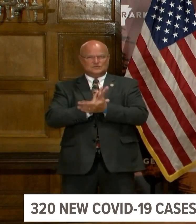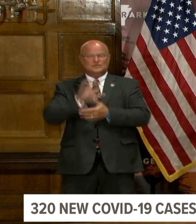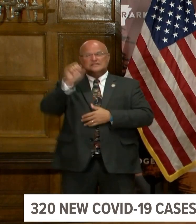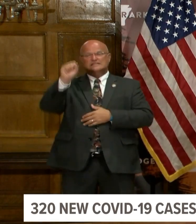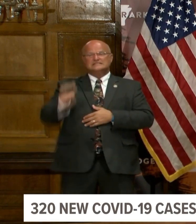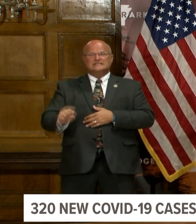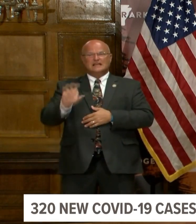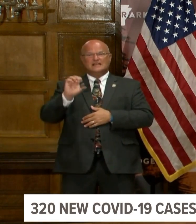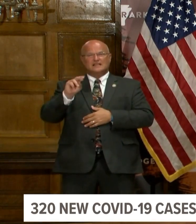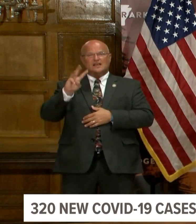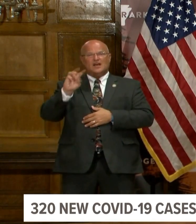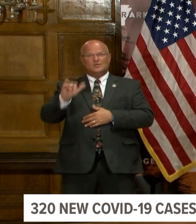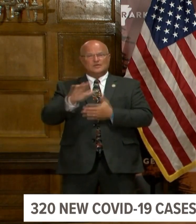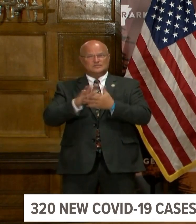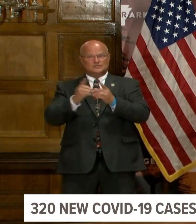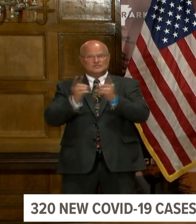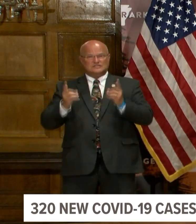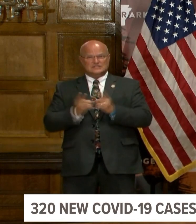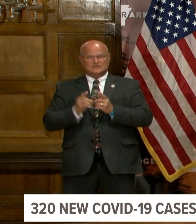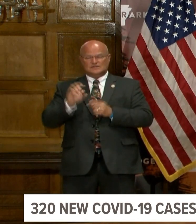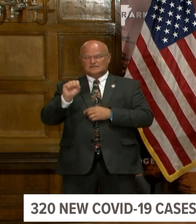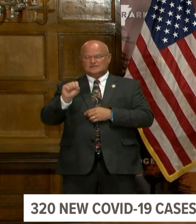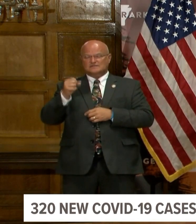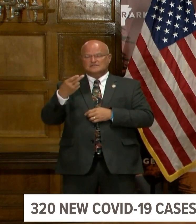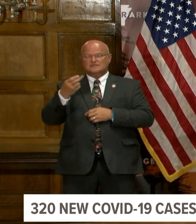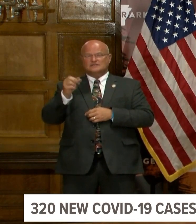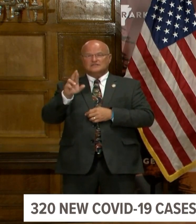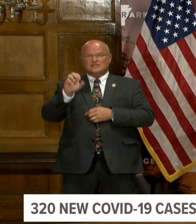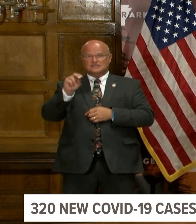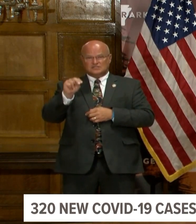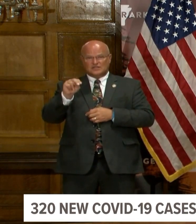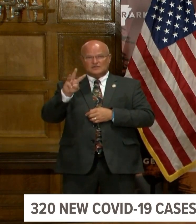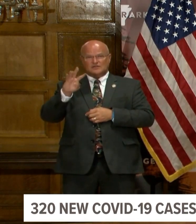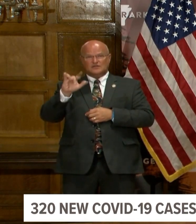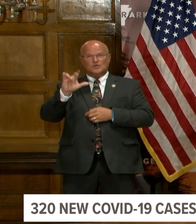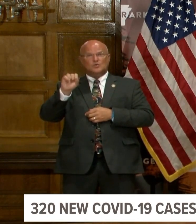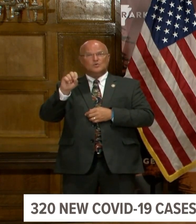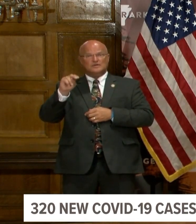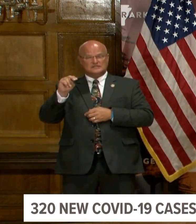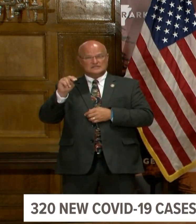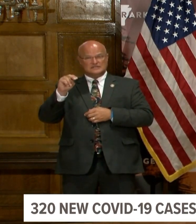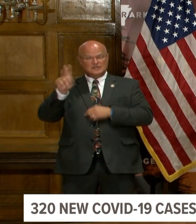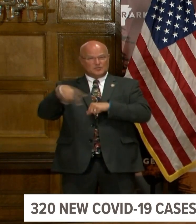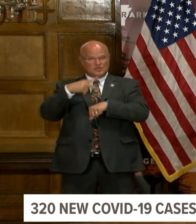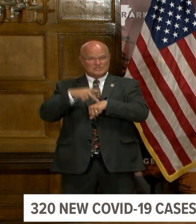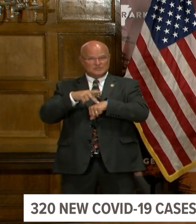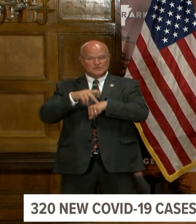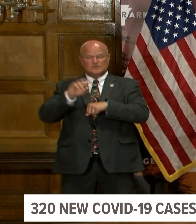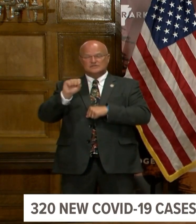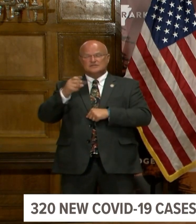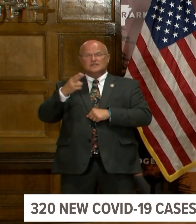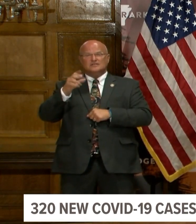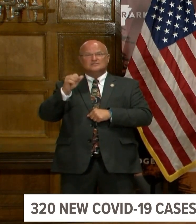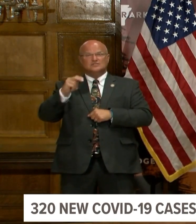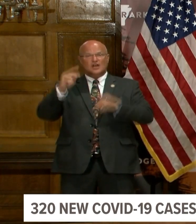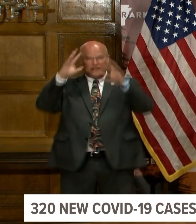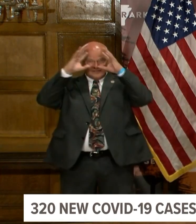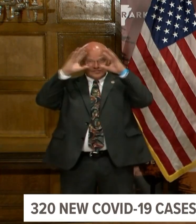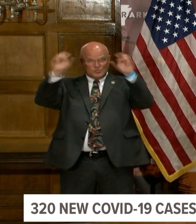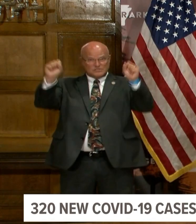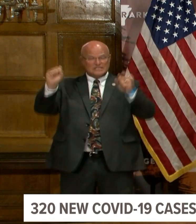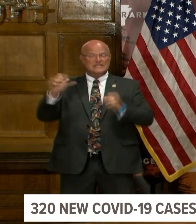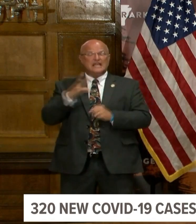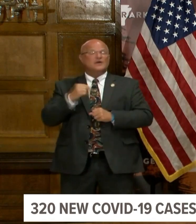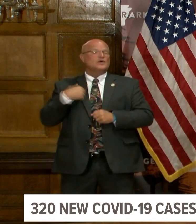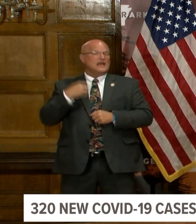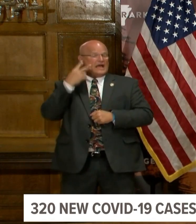County School District. Mrs. Sharon Wilson is the principal there, Sean Halbrook, the superintendent,